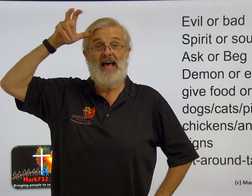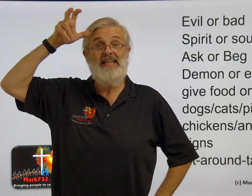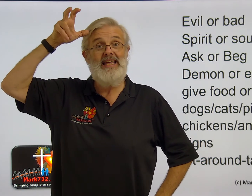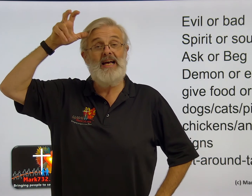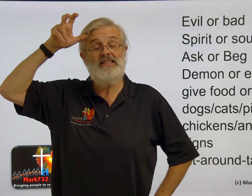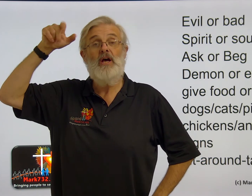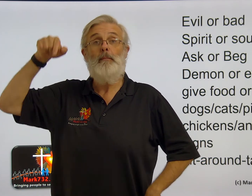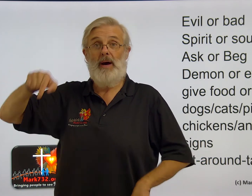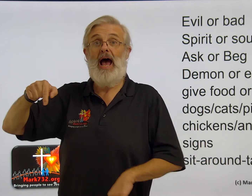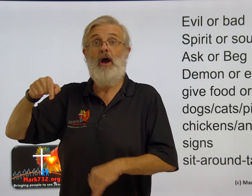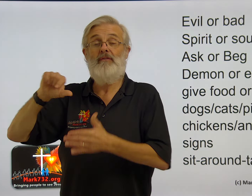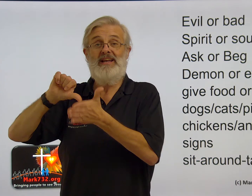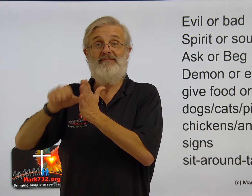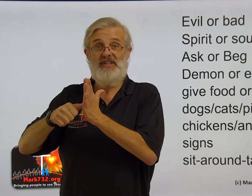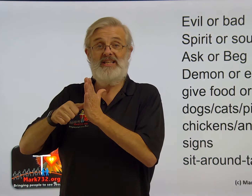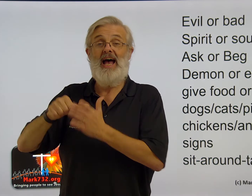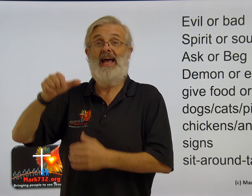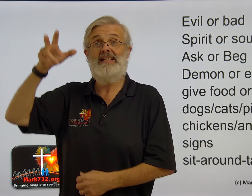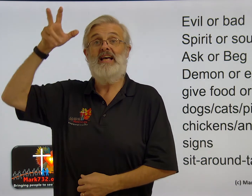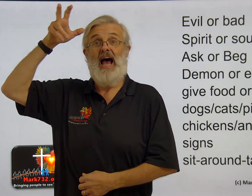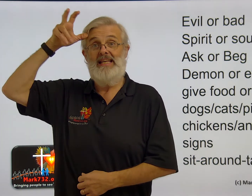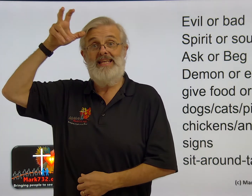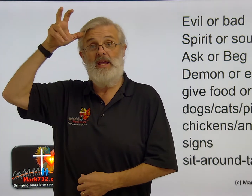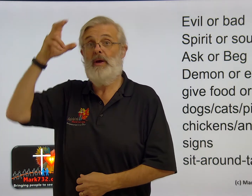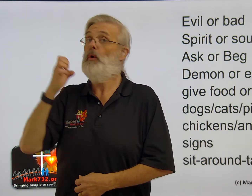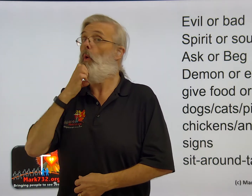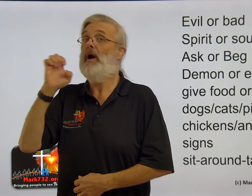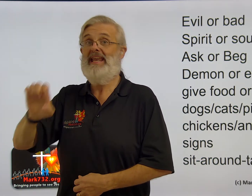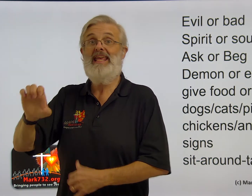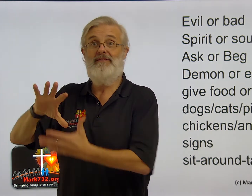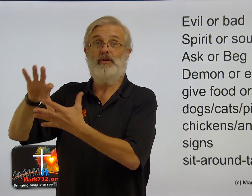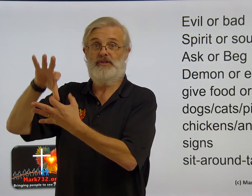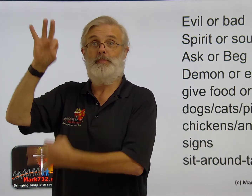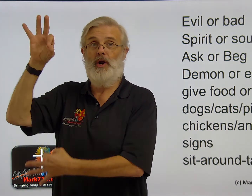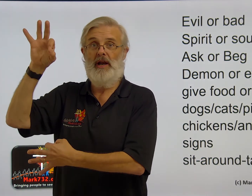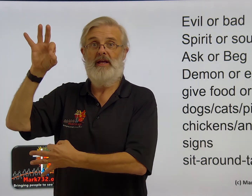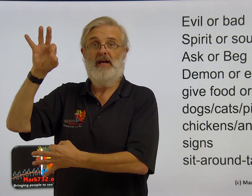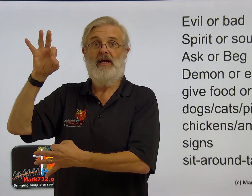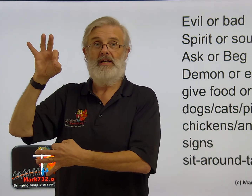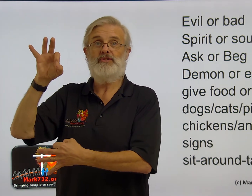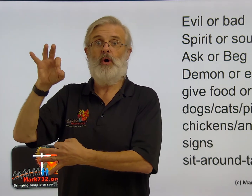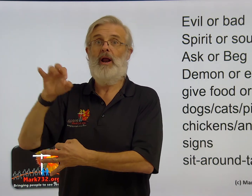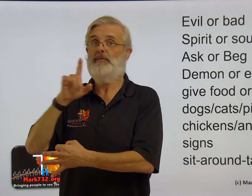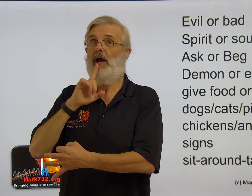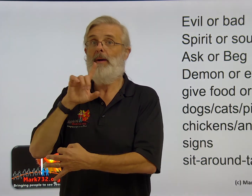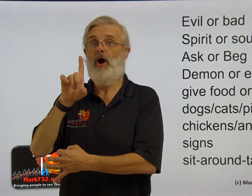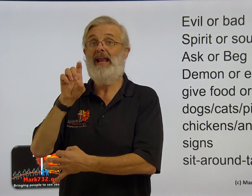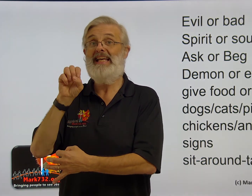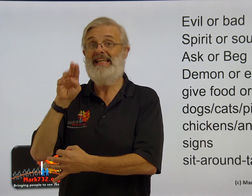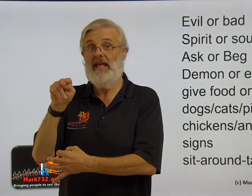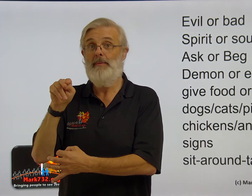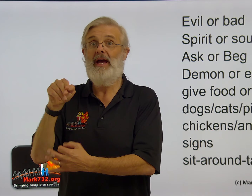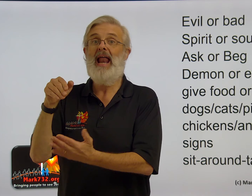this but I often emphasize a demon or an evil spirit and so when I'm talking about a demon I